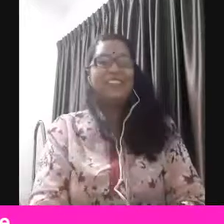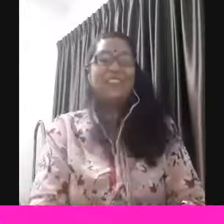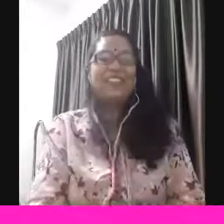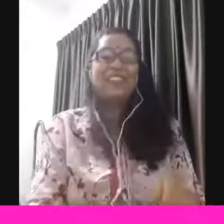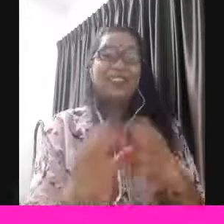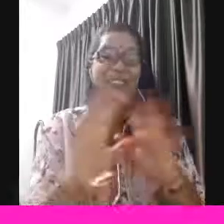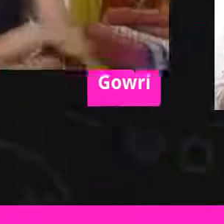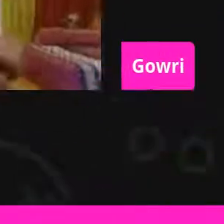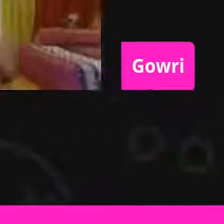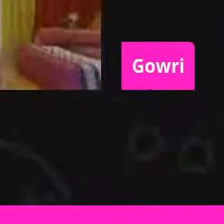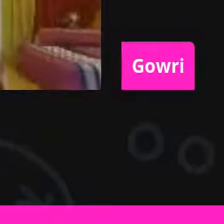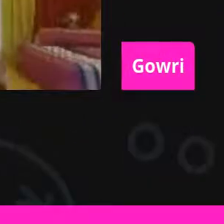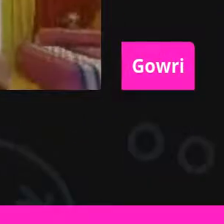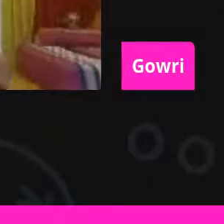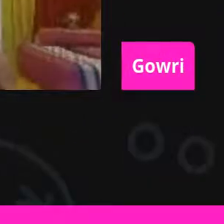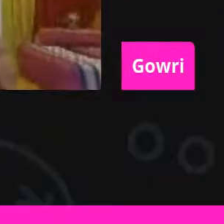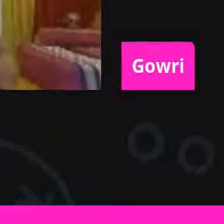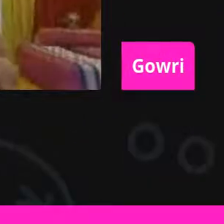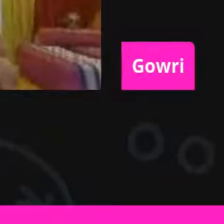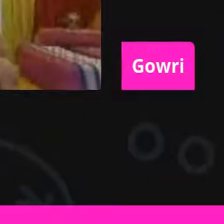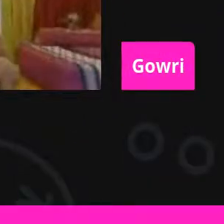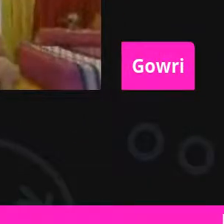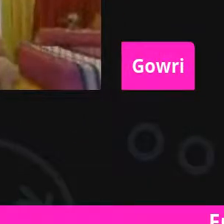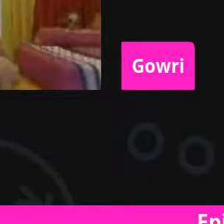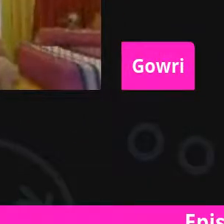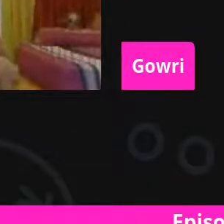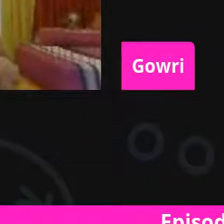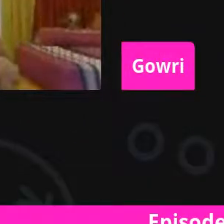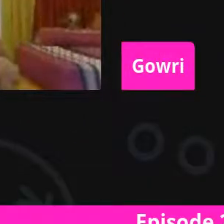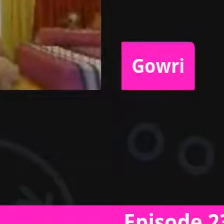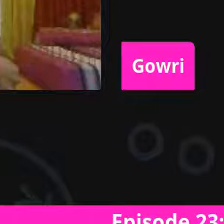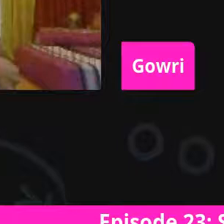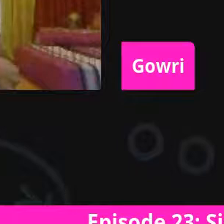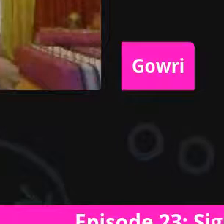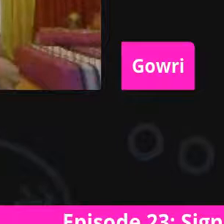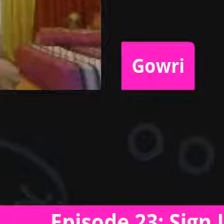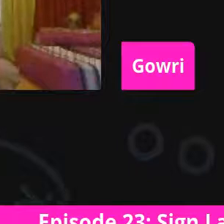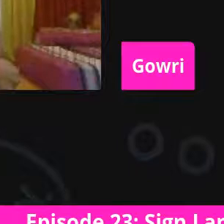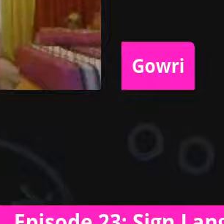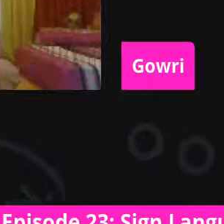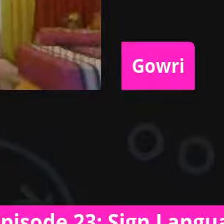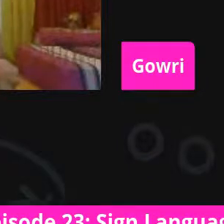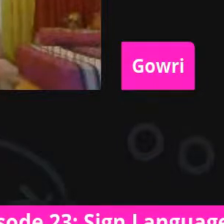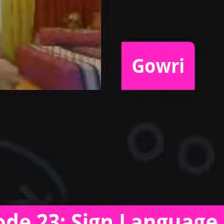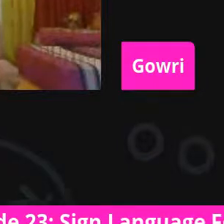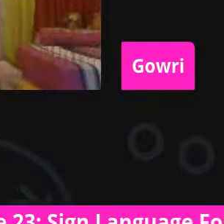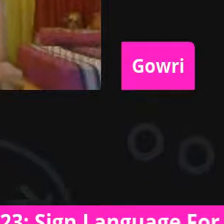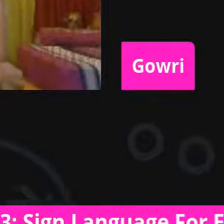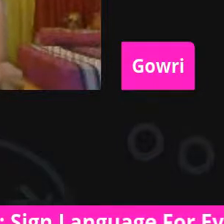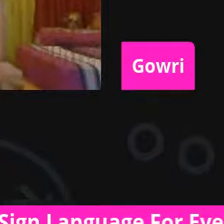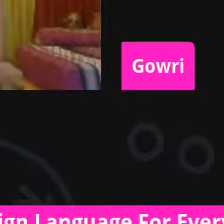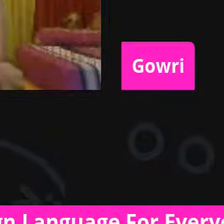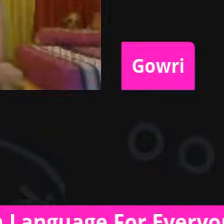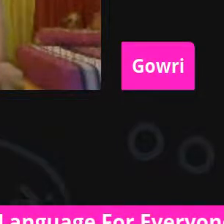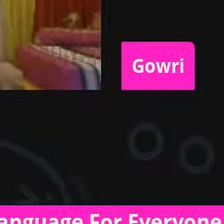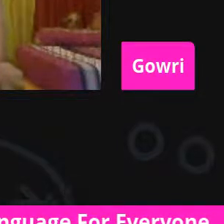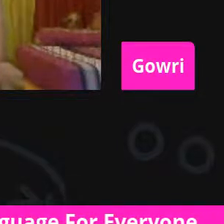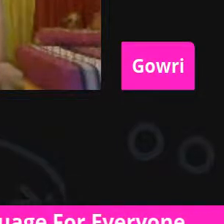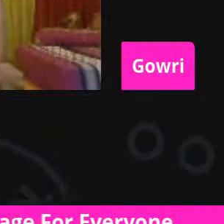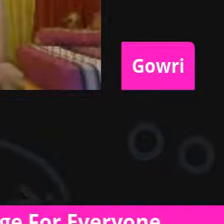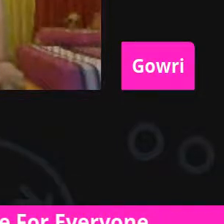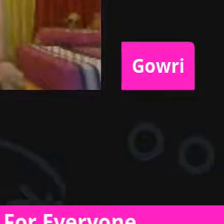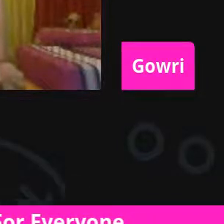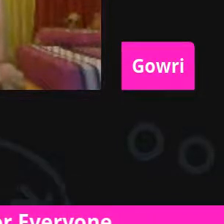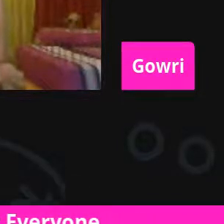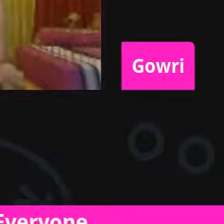yeah. we don't talk, because they will see our face reaction and lip movement. So it's Uh-huh. yeah, they will focus